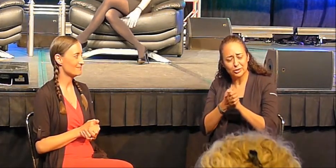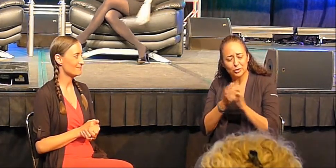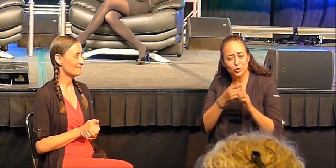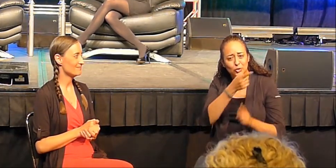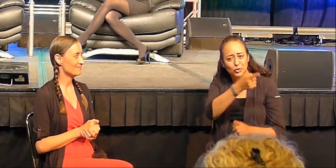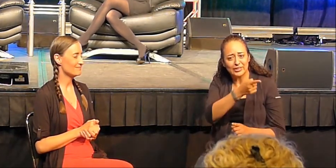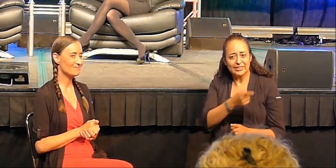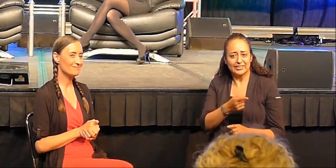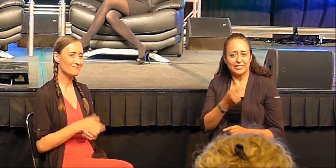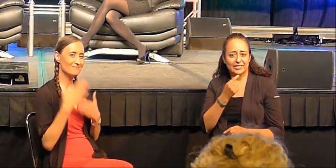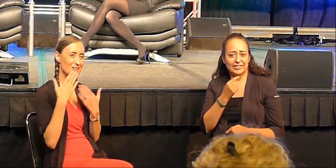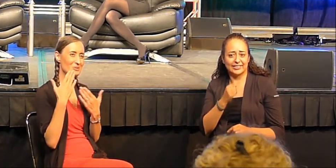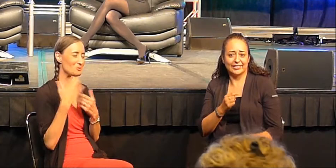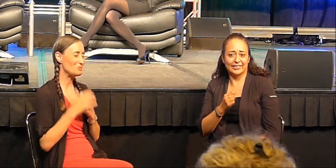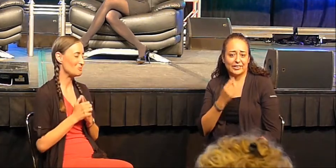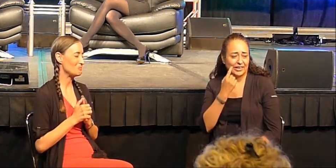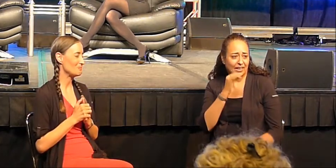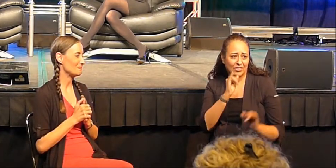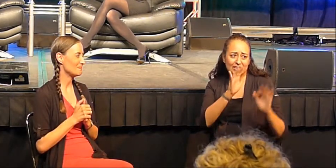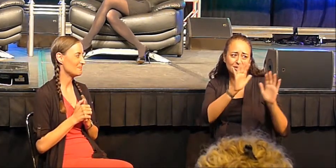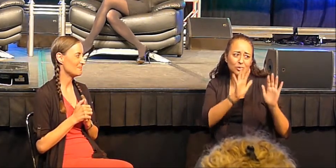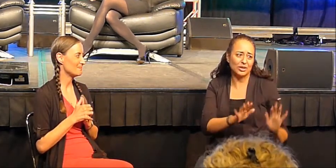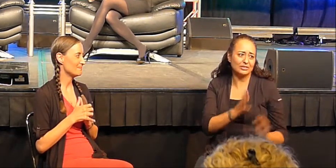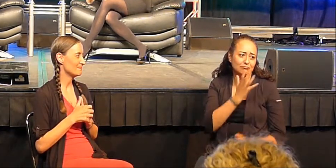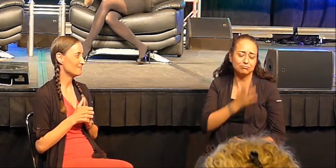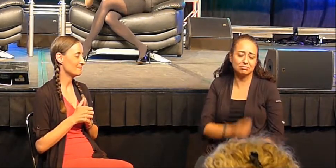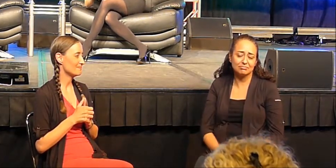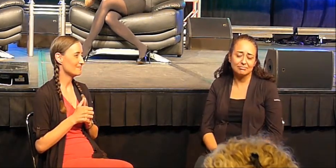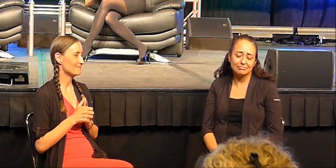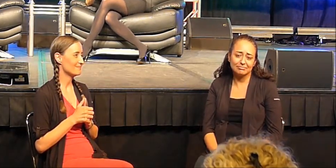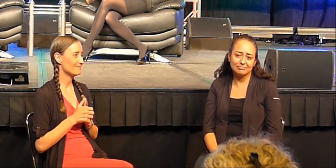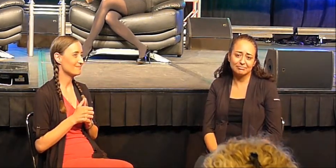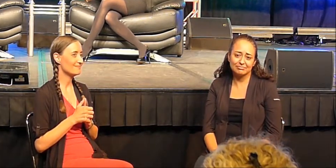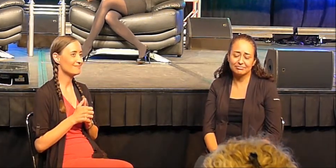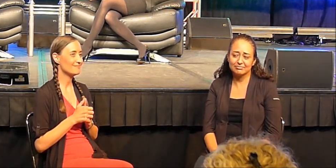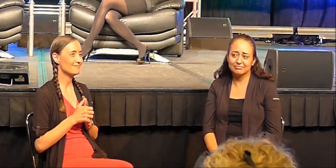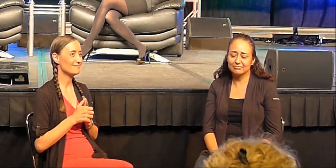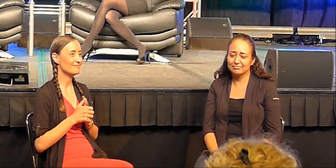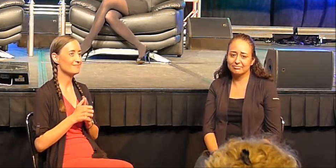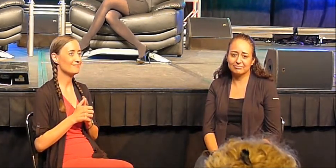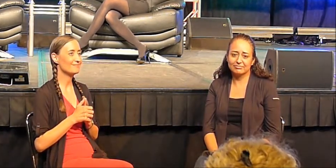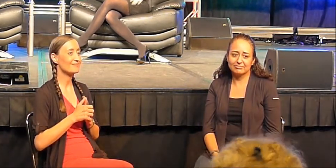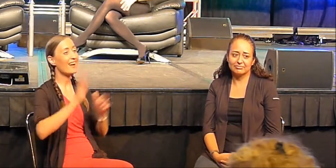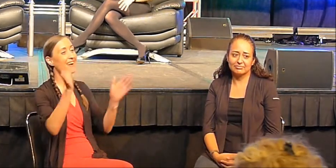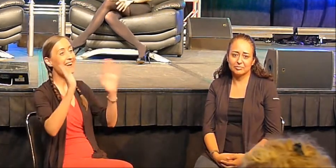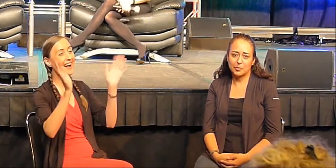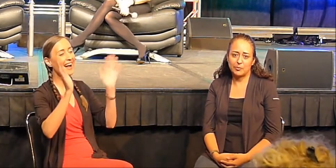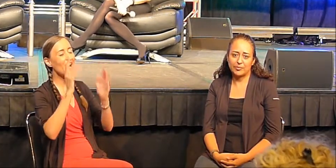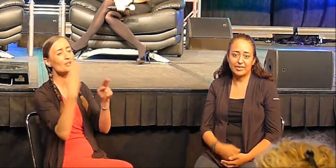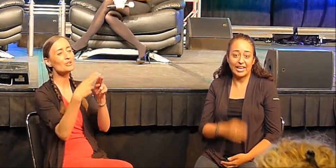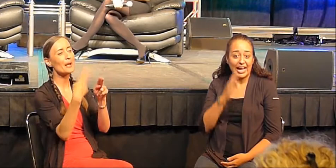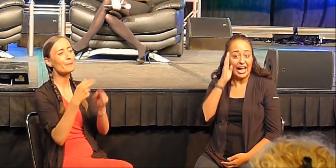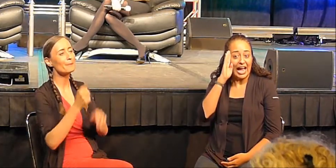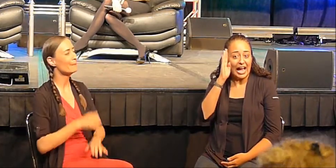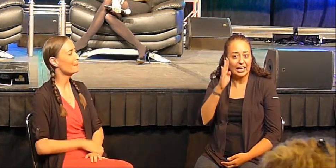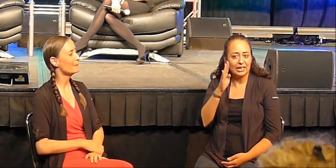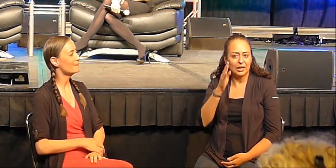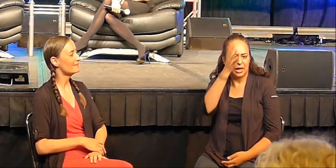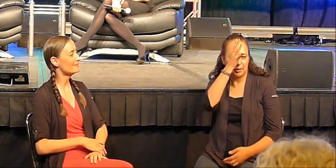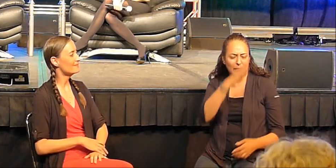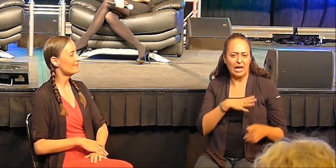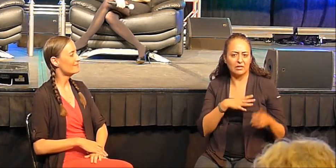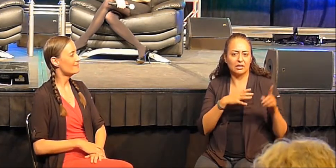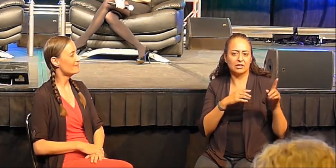awesome. Hi. Hi there. Hey, Cary. Hi, how are you? What's your name? I'm awesome. Nice meeting you.